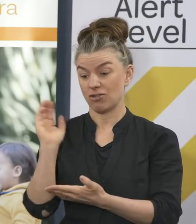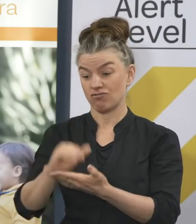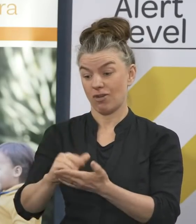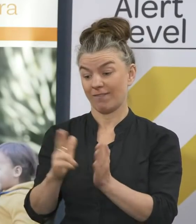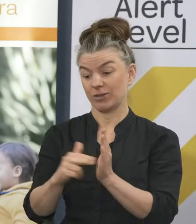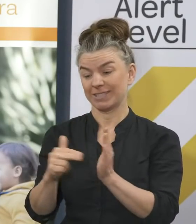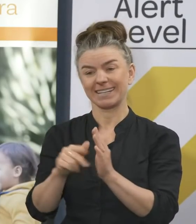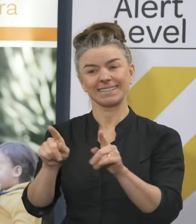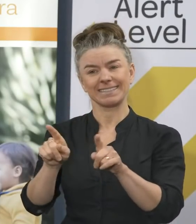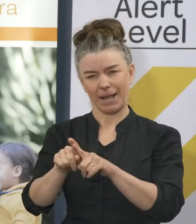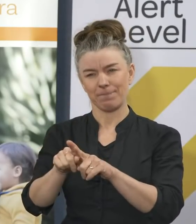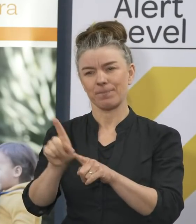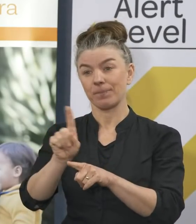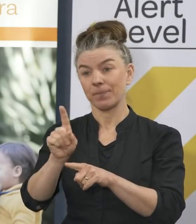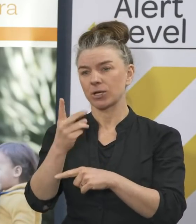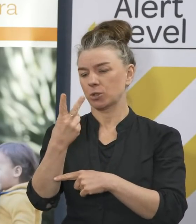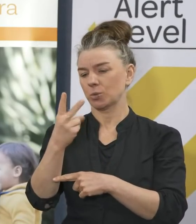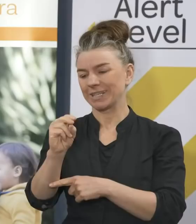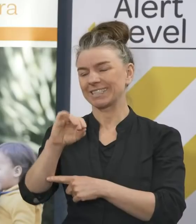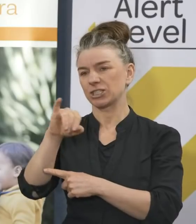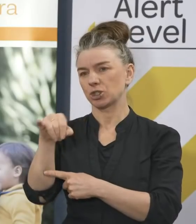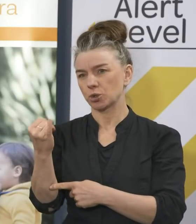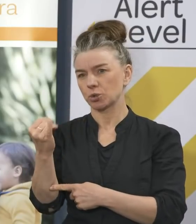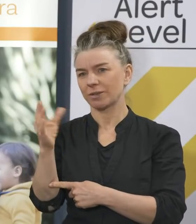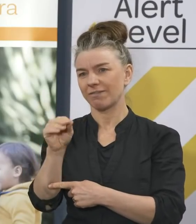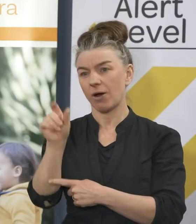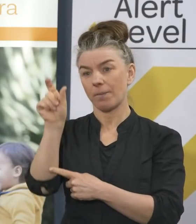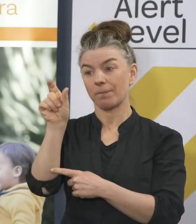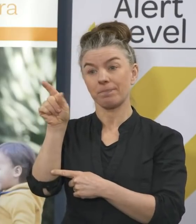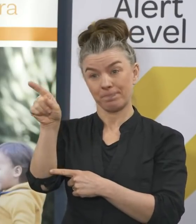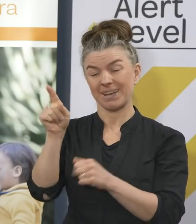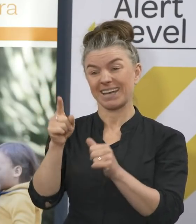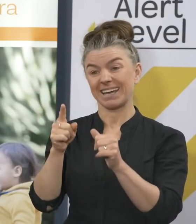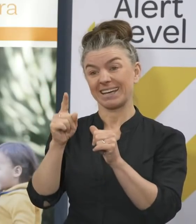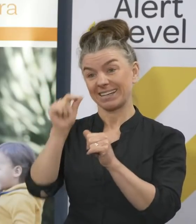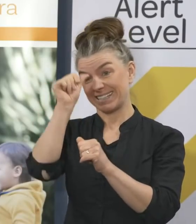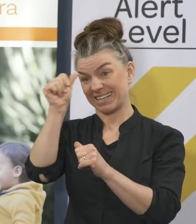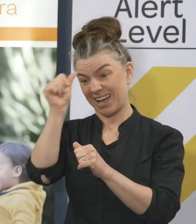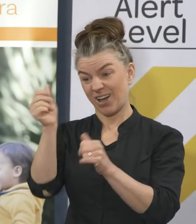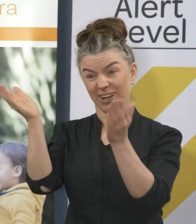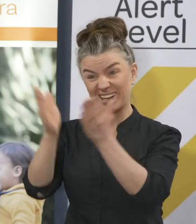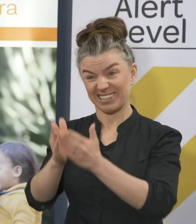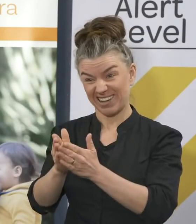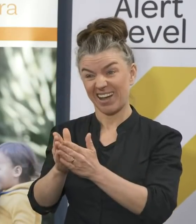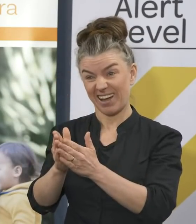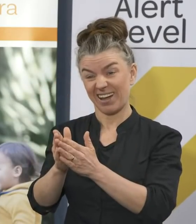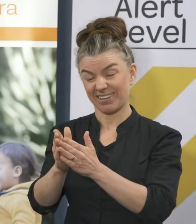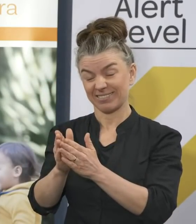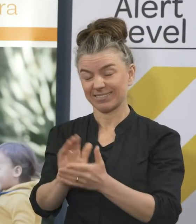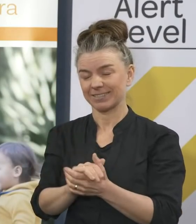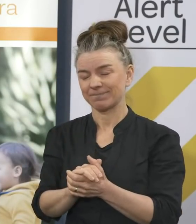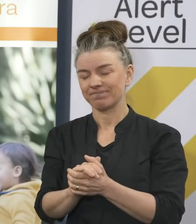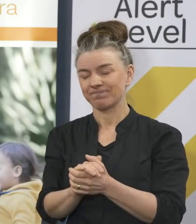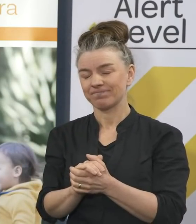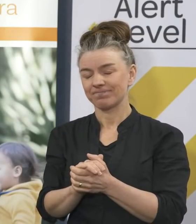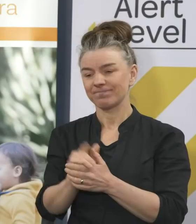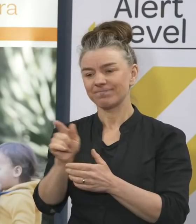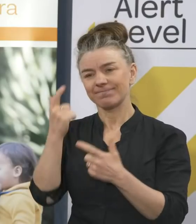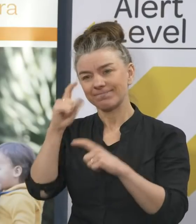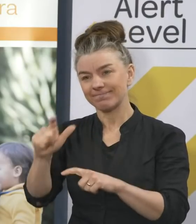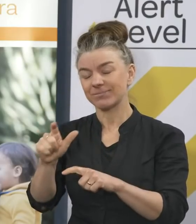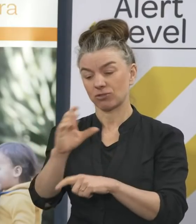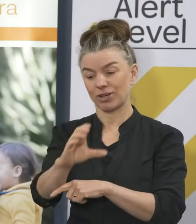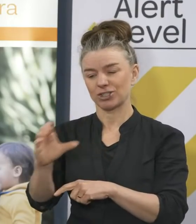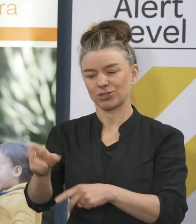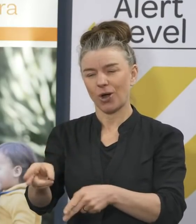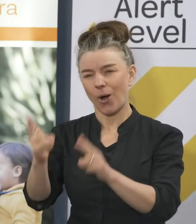in New Zealand on 20 June from Ardhanpur in India on that flight out of New Delhi. He's been staying at the Commodore